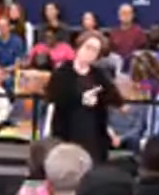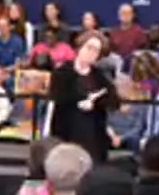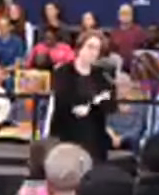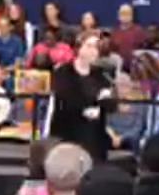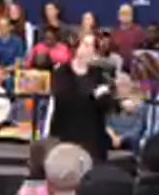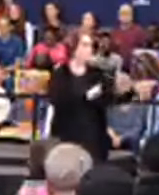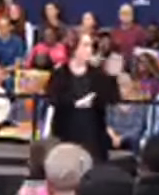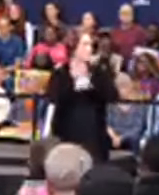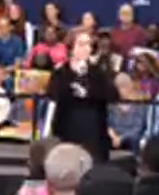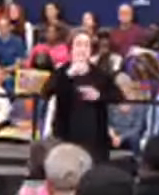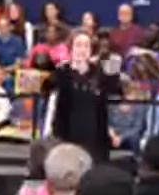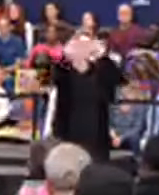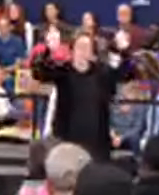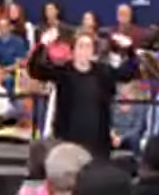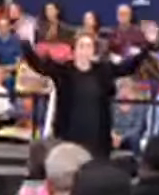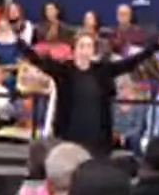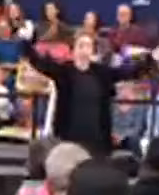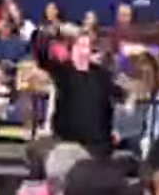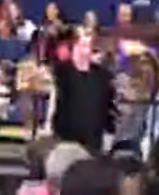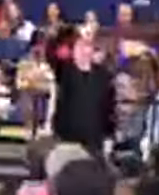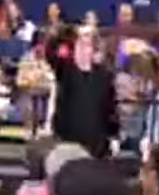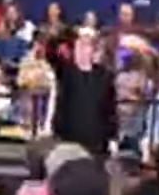say goodbye to Donald Trump.